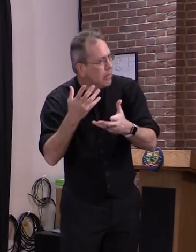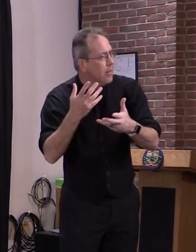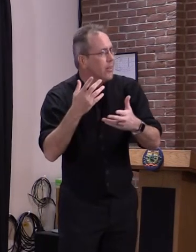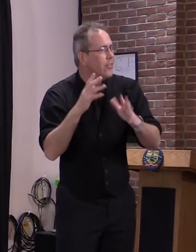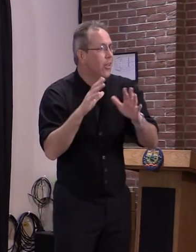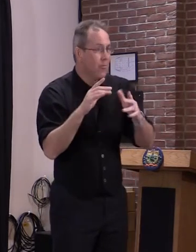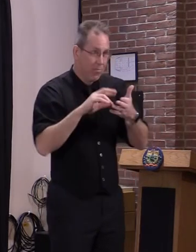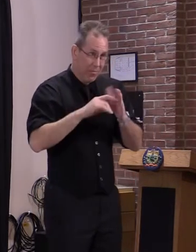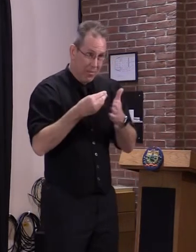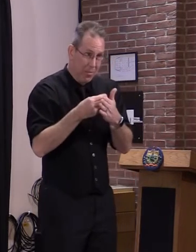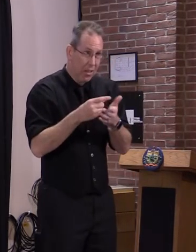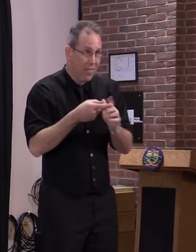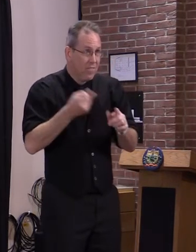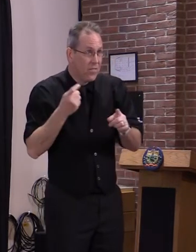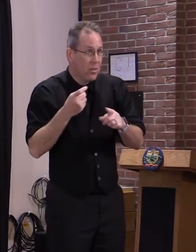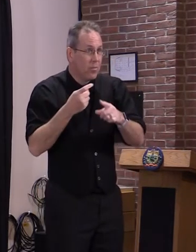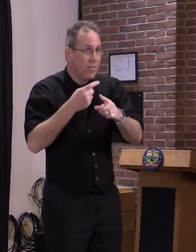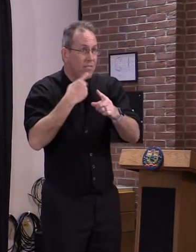instance? So